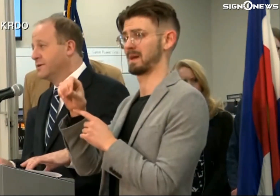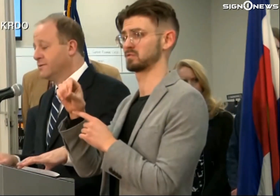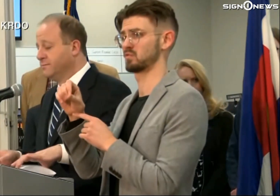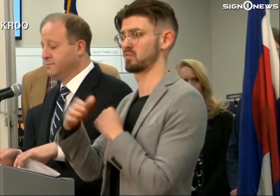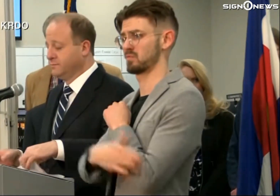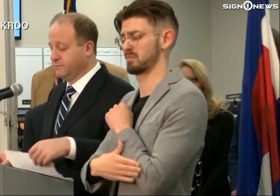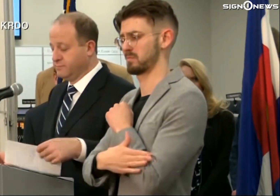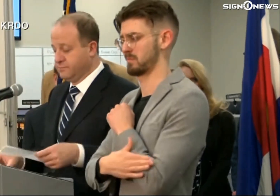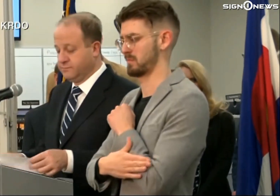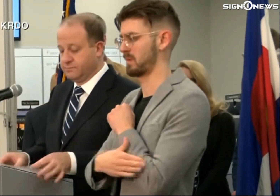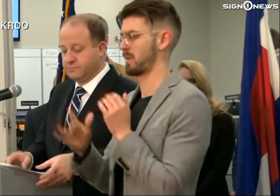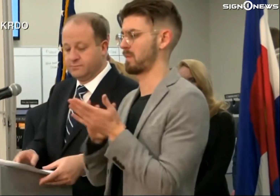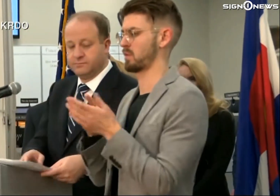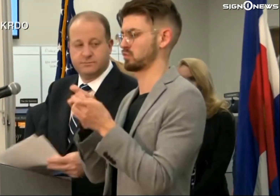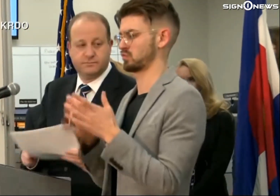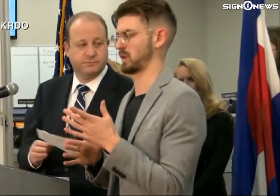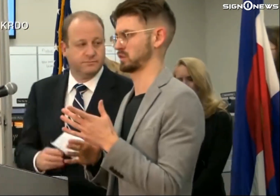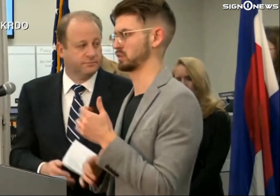Medical Director.